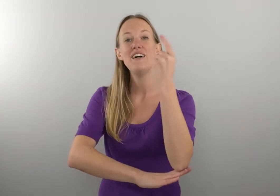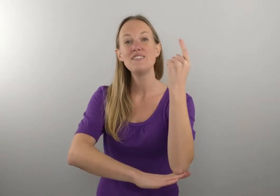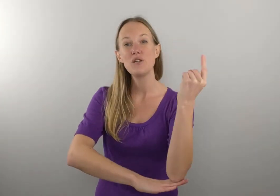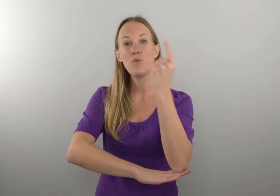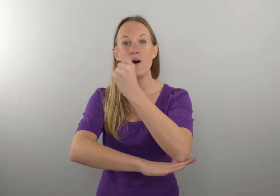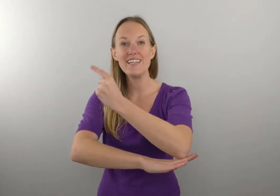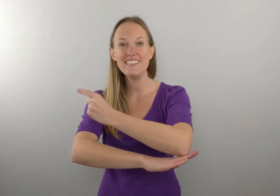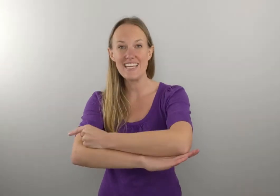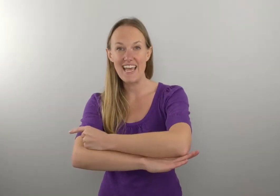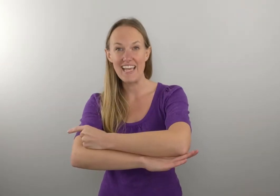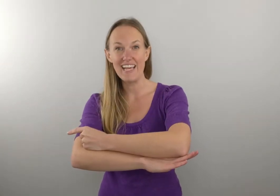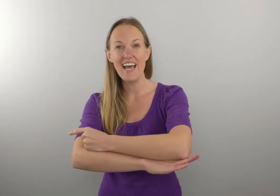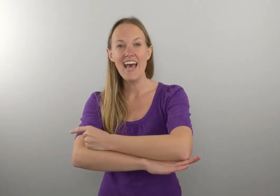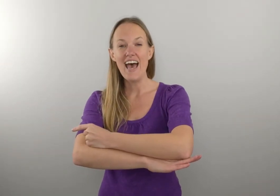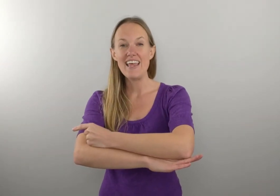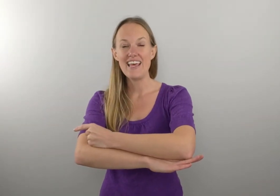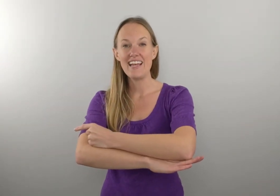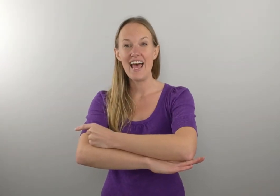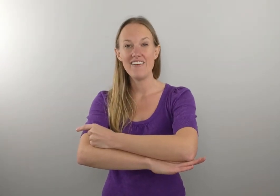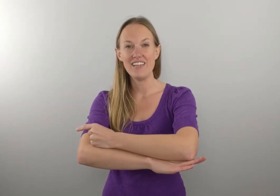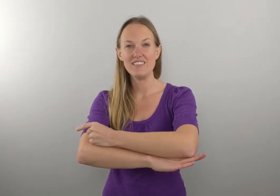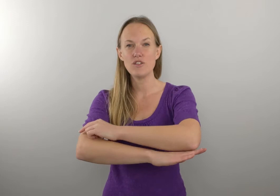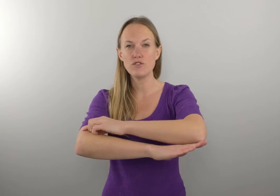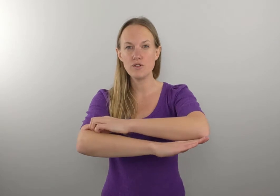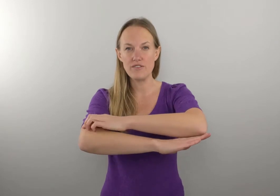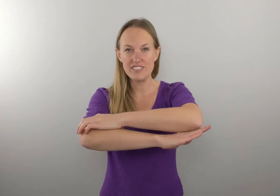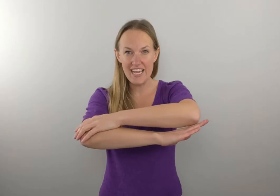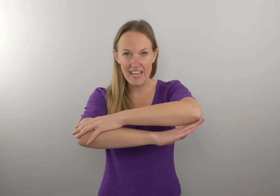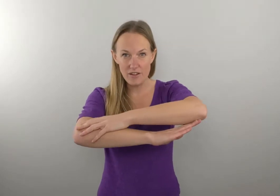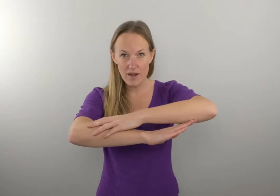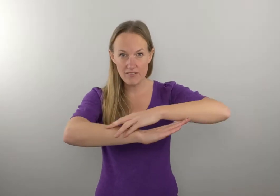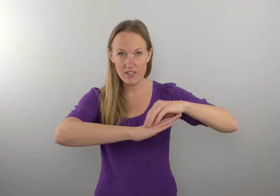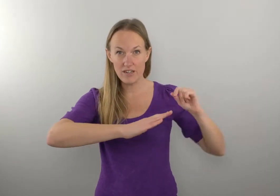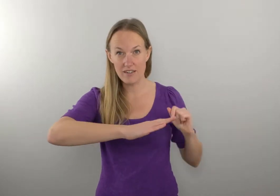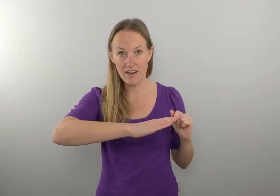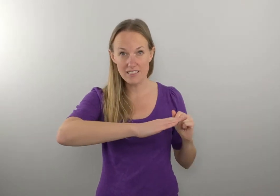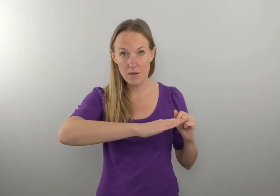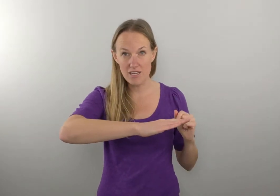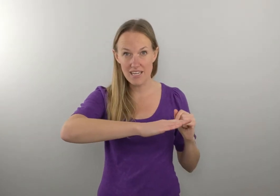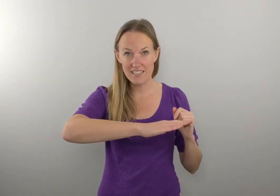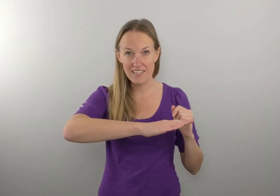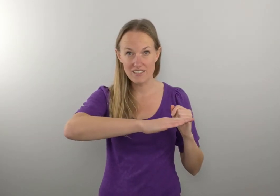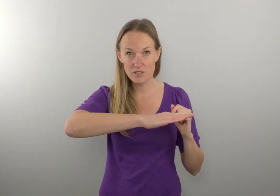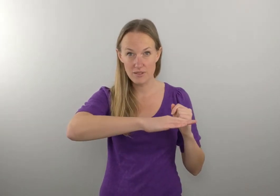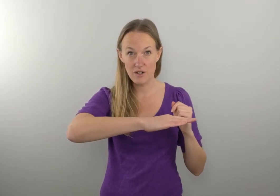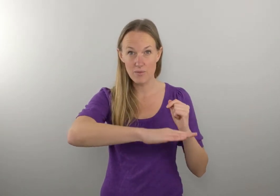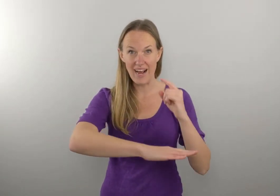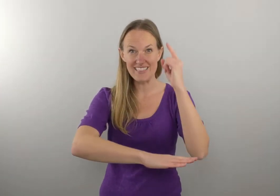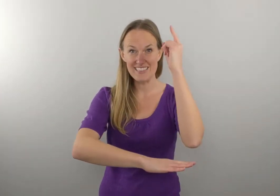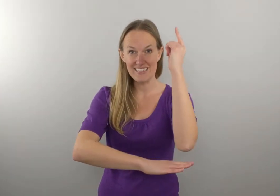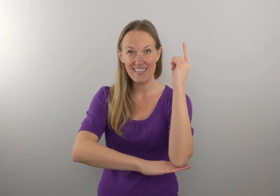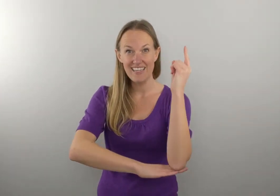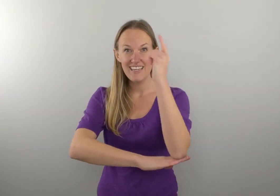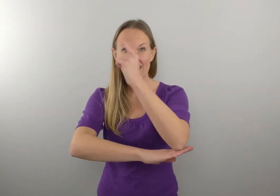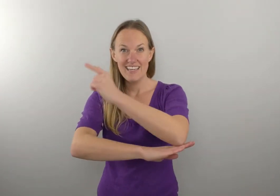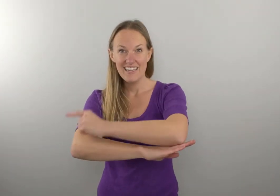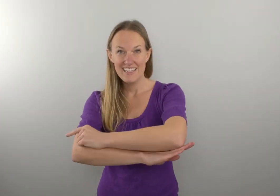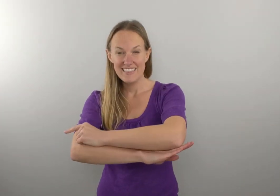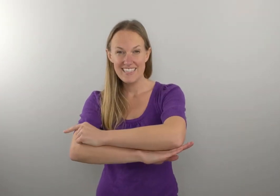So one day, and then heaven. So sorry, for day, you have your non-dominant hand here showing the horizon.